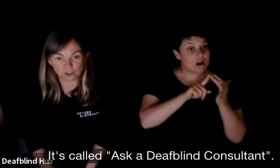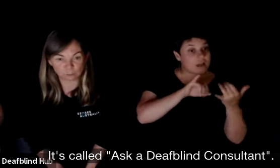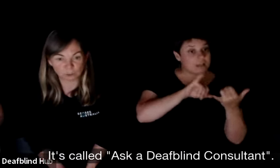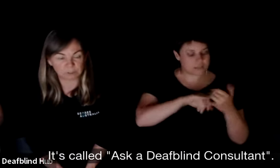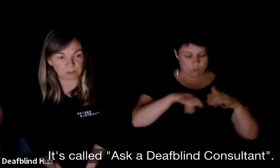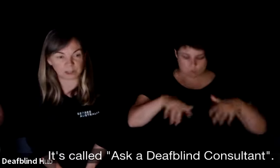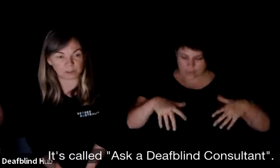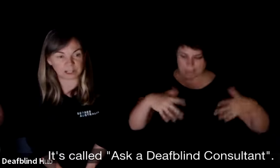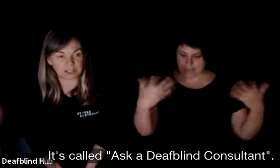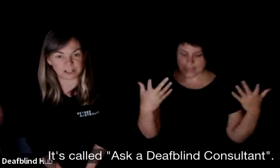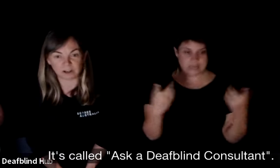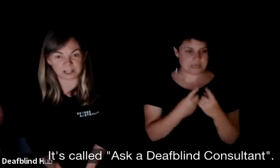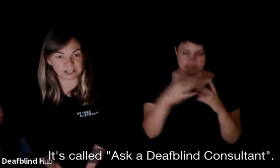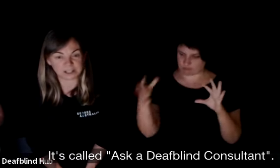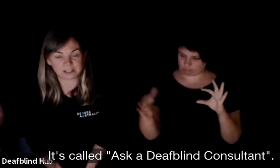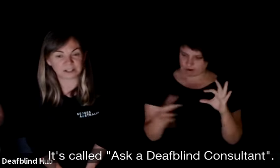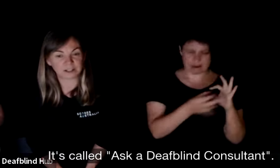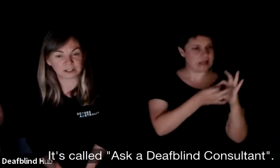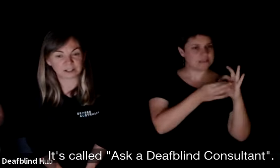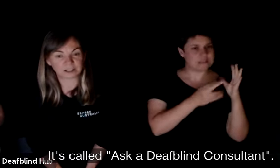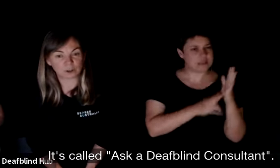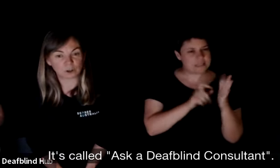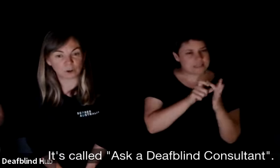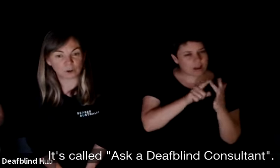anything to do with the NDIS,